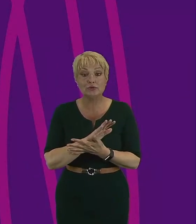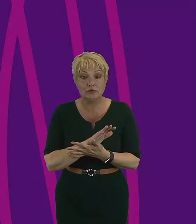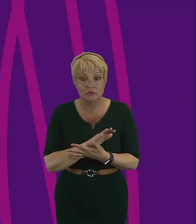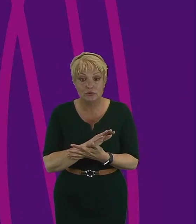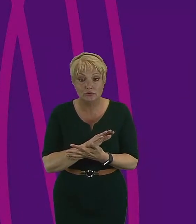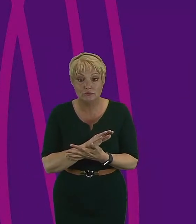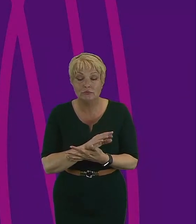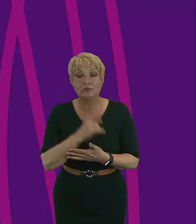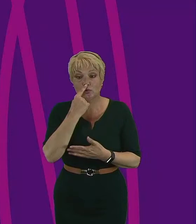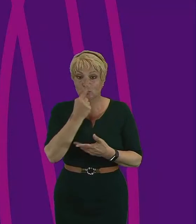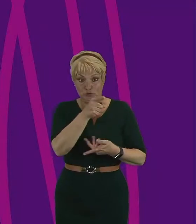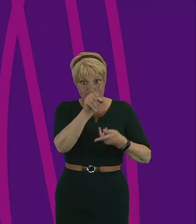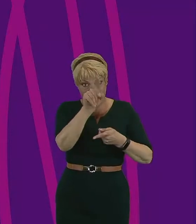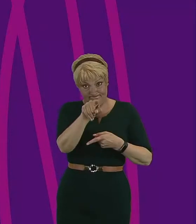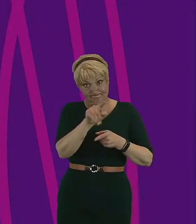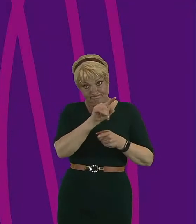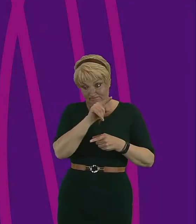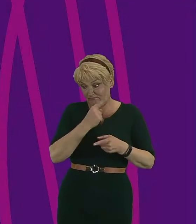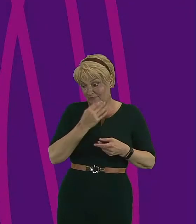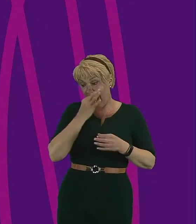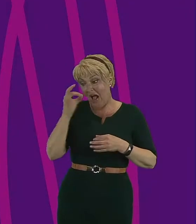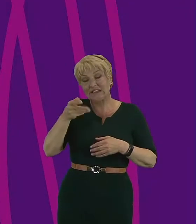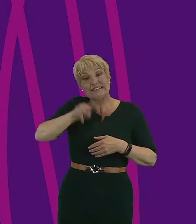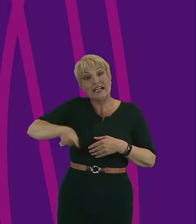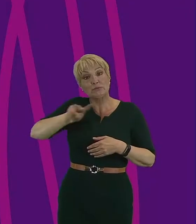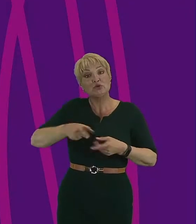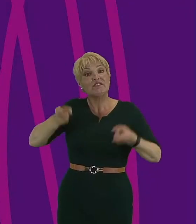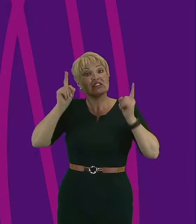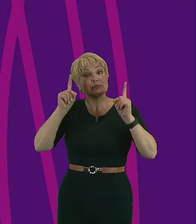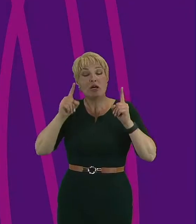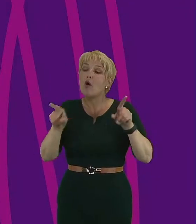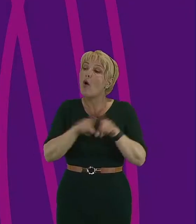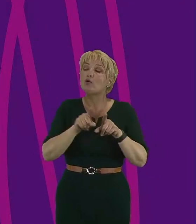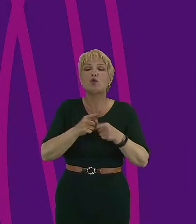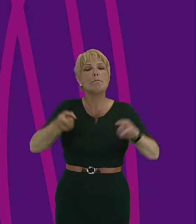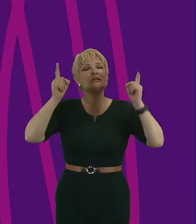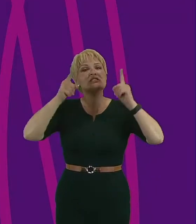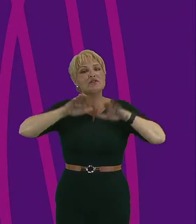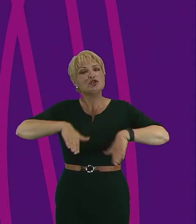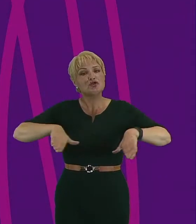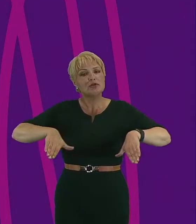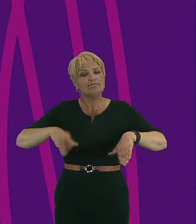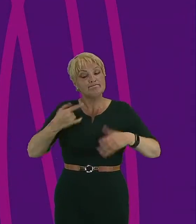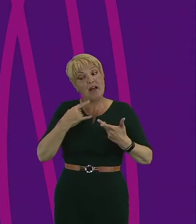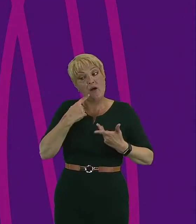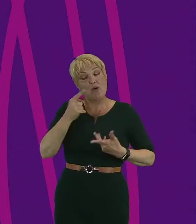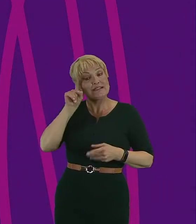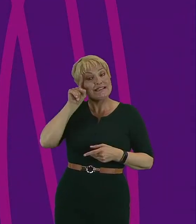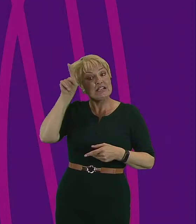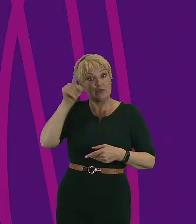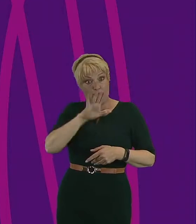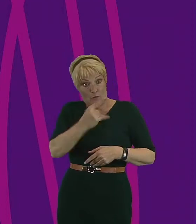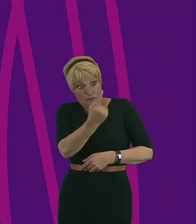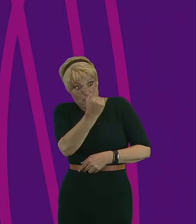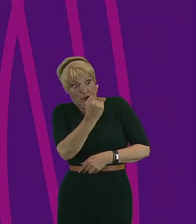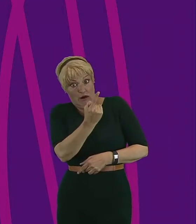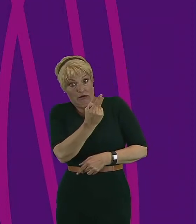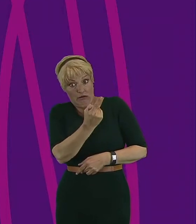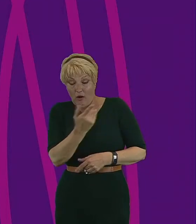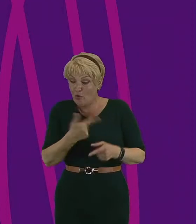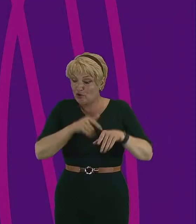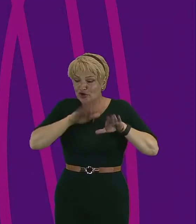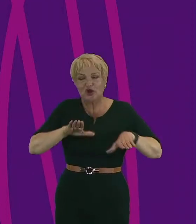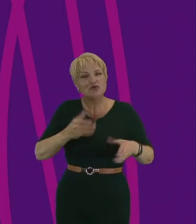the relevant ministers, to the Deputy First Minister and to the Minister for Children, the suggestion that comes from herself and from the